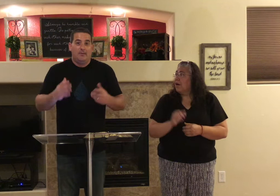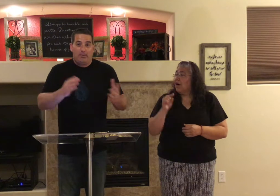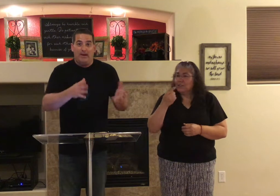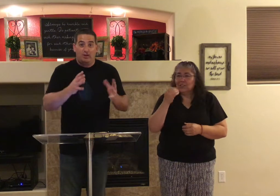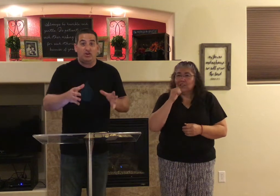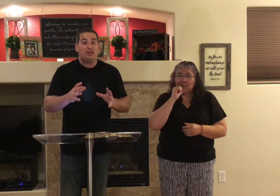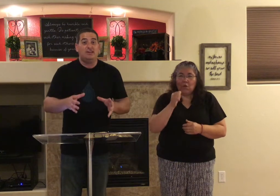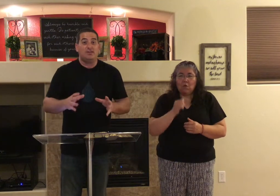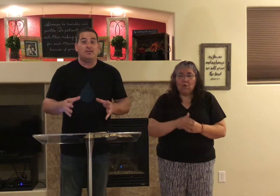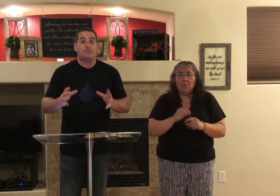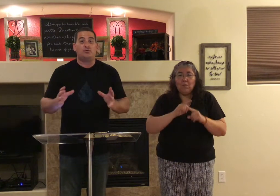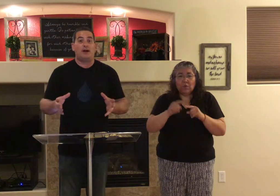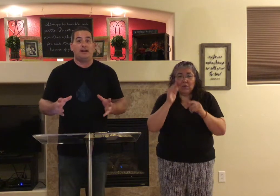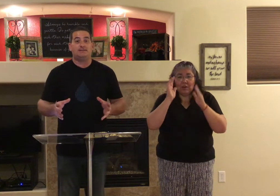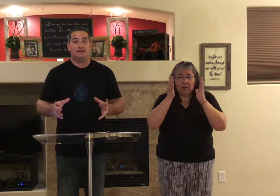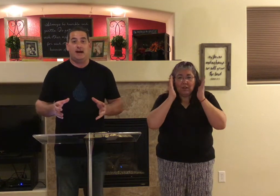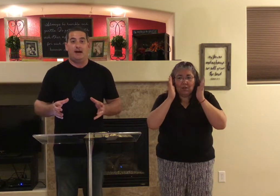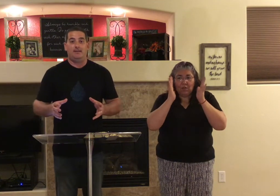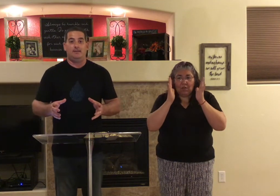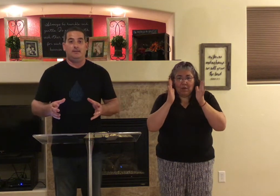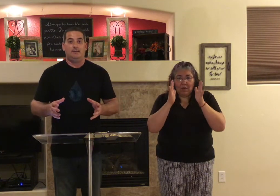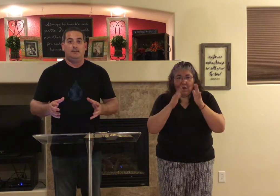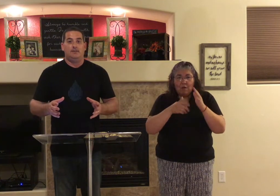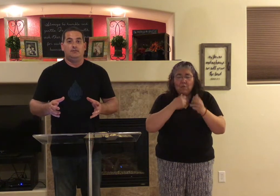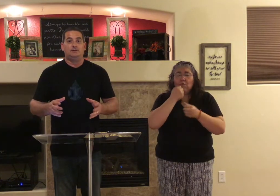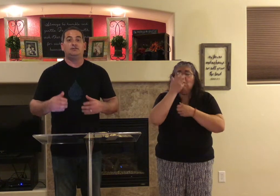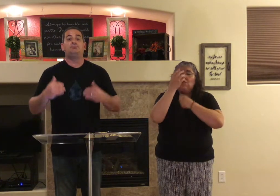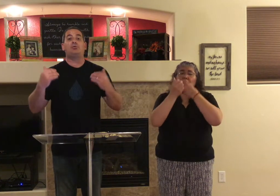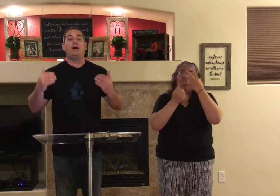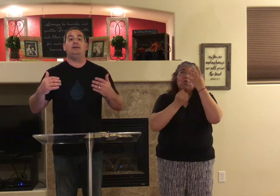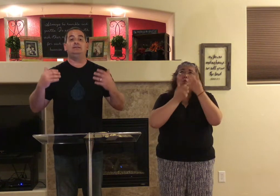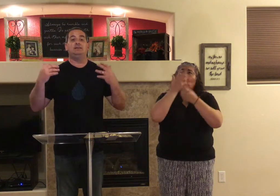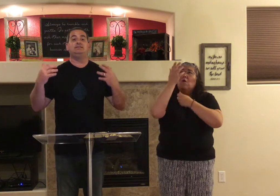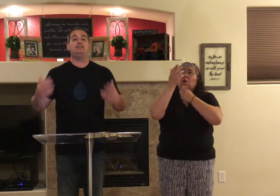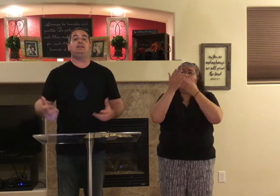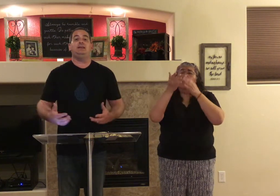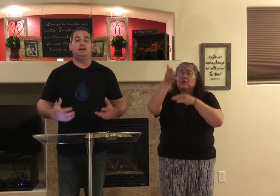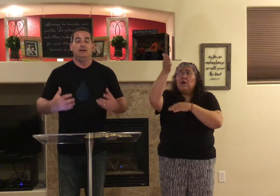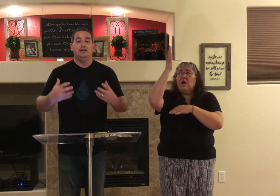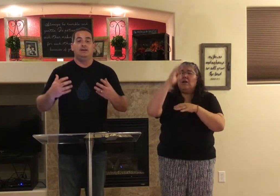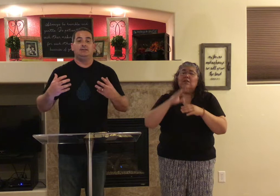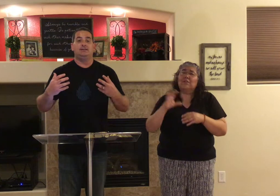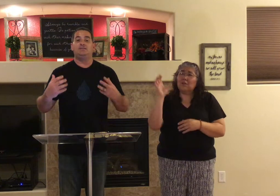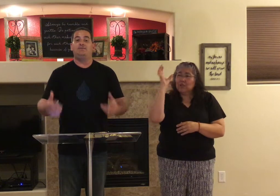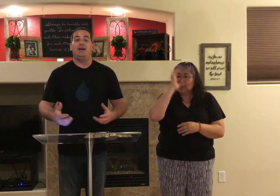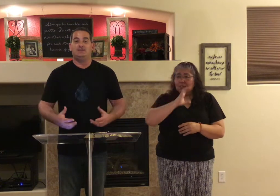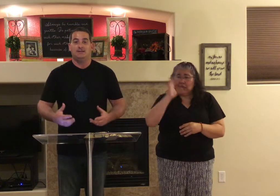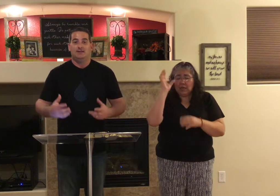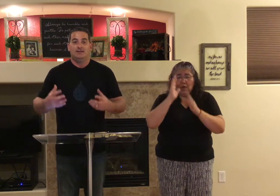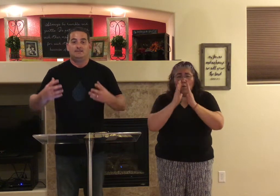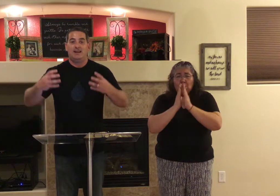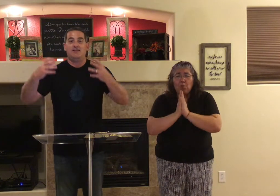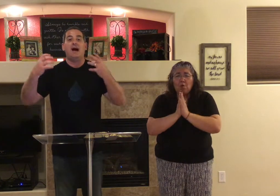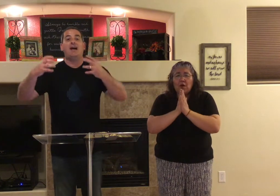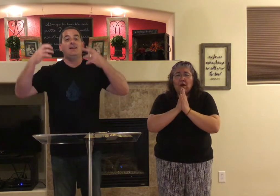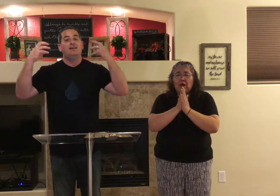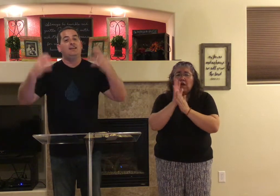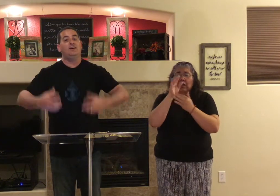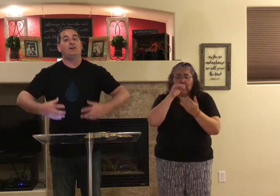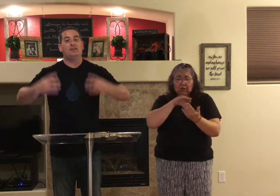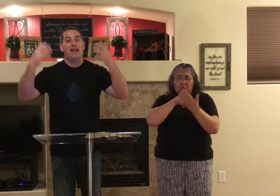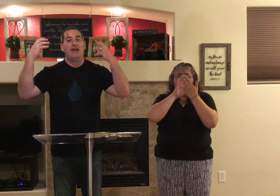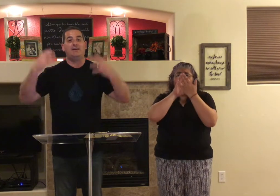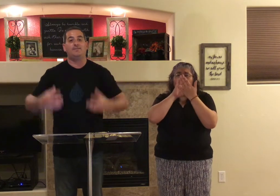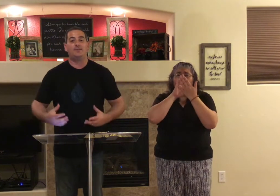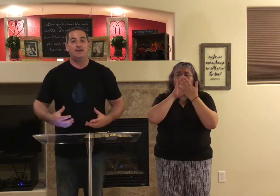don't. But you can hear them crying out to God. They're just praying and seeking his face, saying, God,